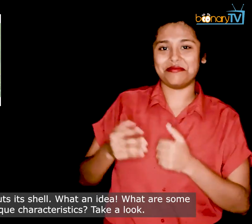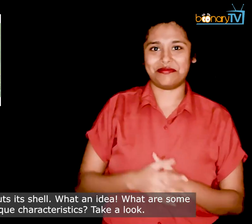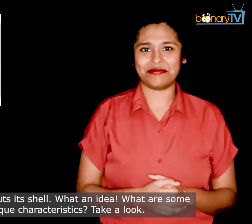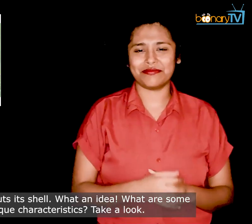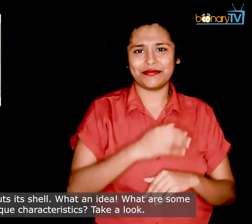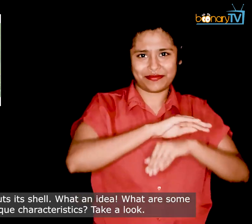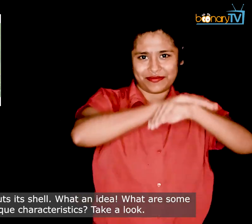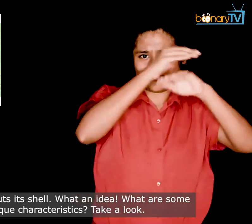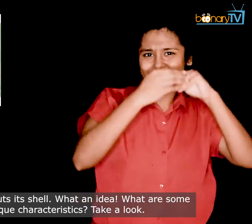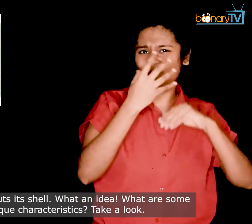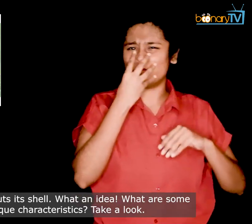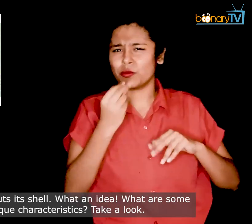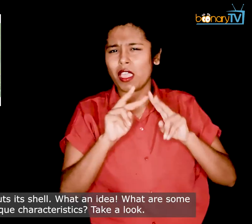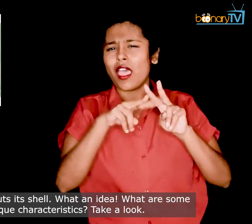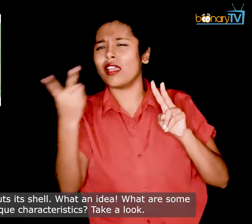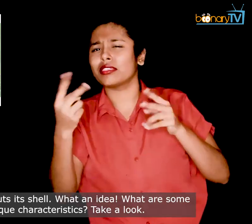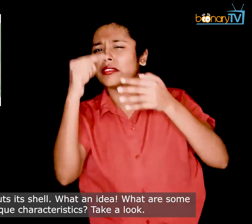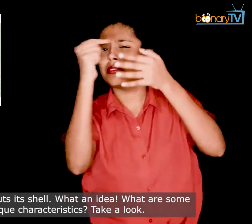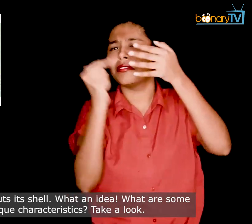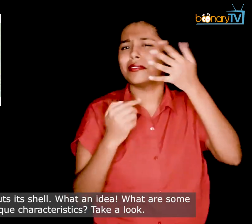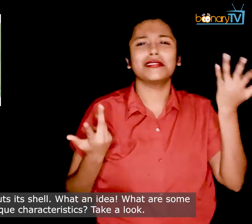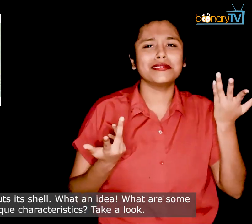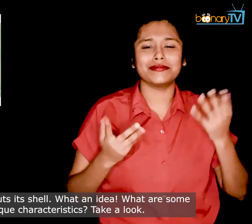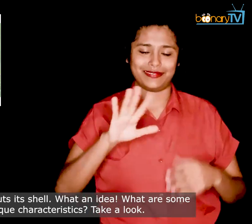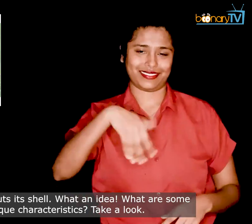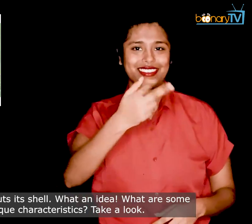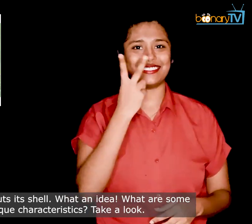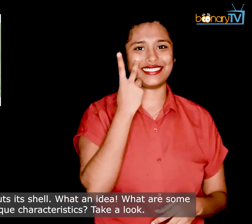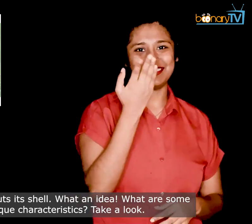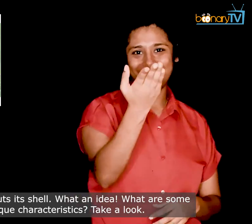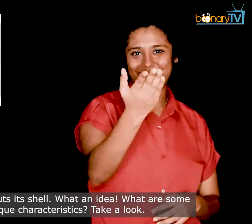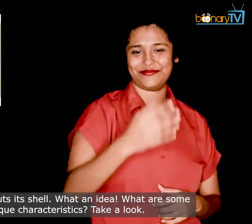What an idea! What are some other unique characteristics? Take a look.